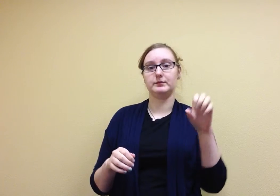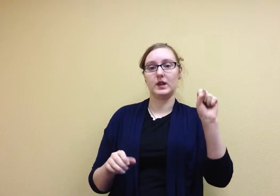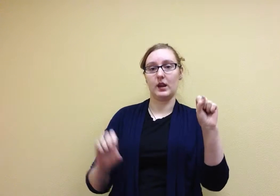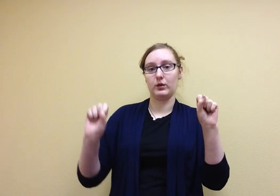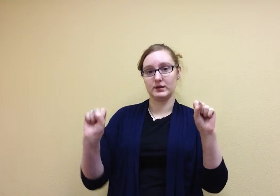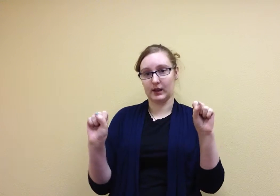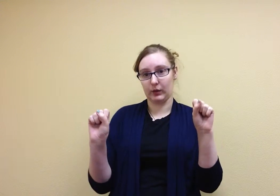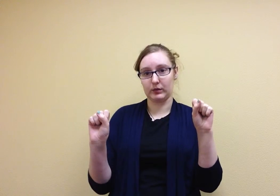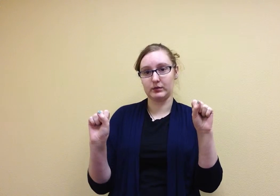poles.